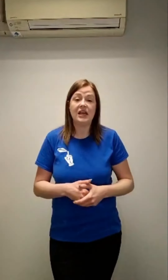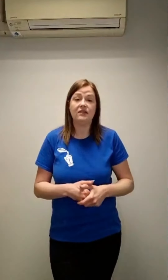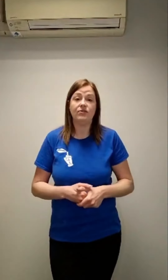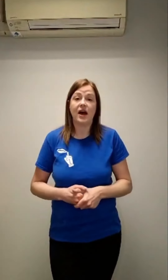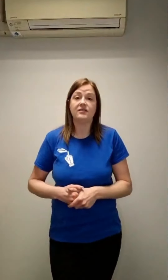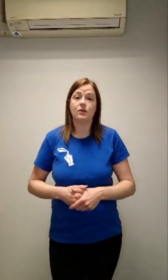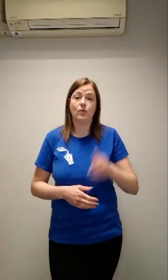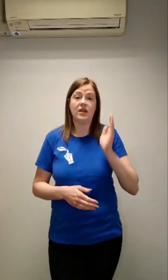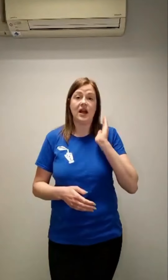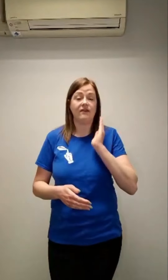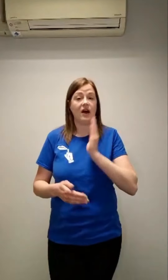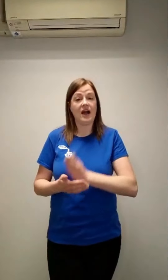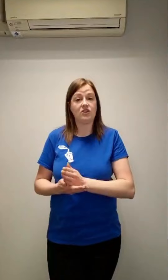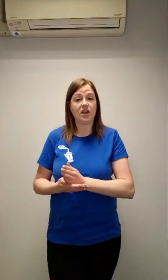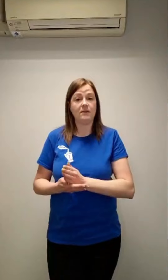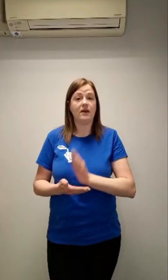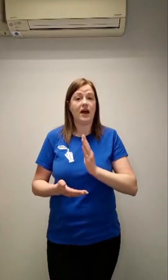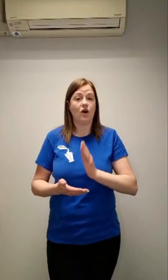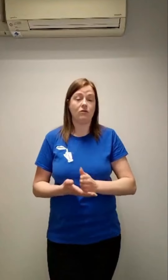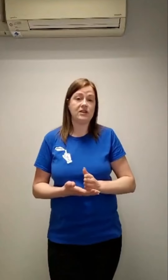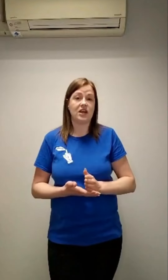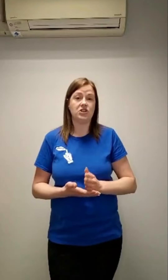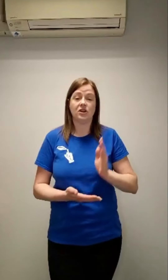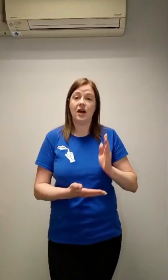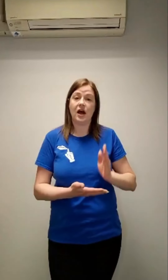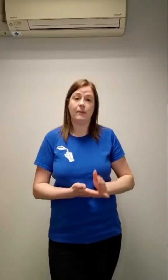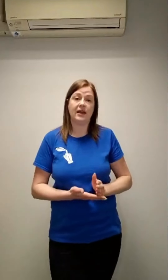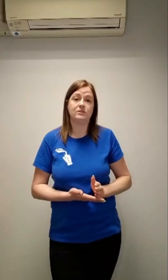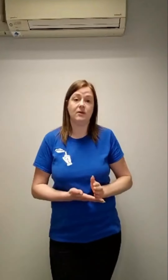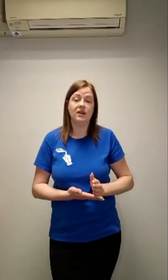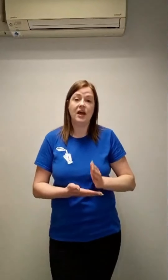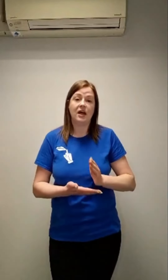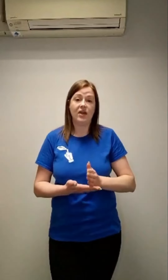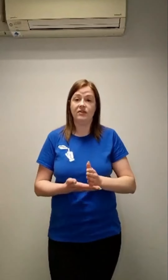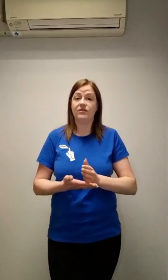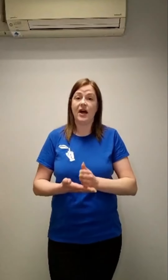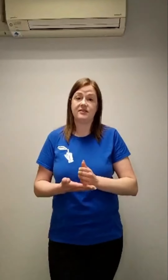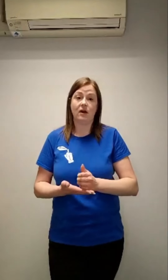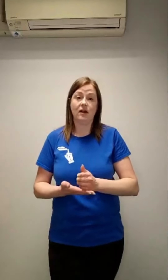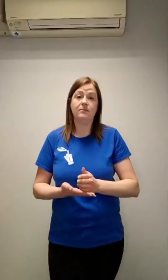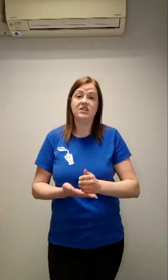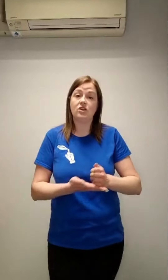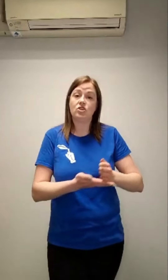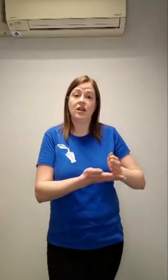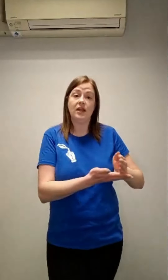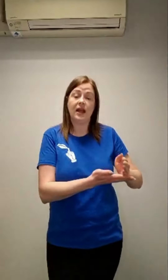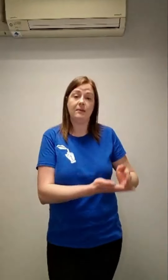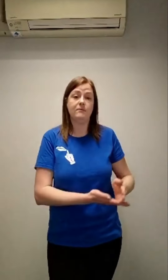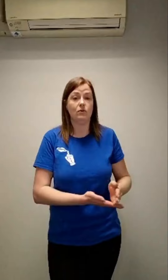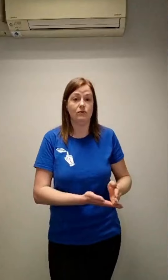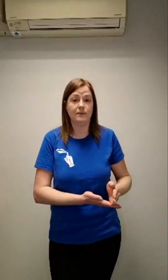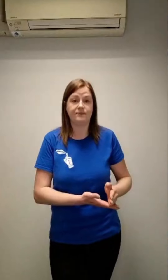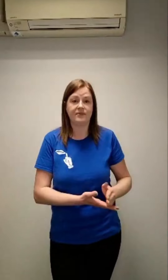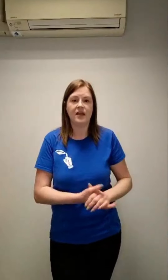in that we have our hand shape, our orientation, our placement, and then that sign potentially can move.